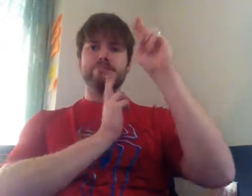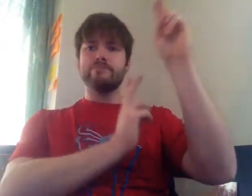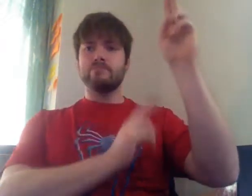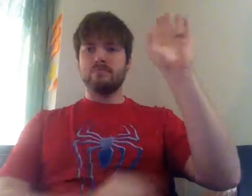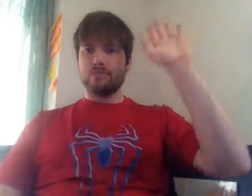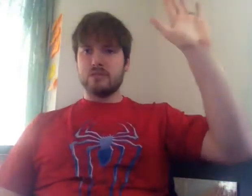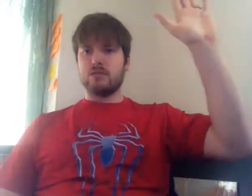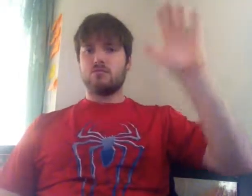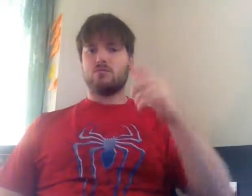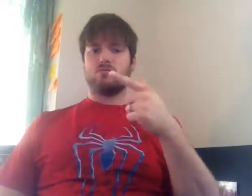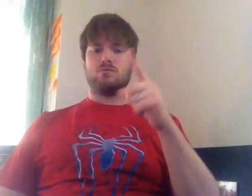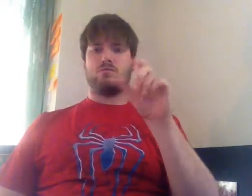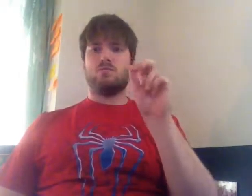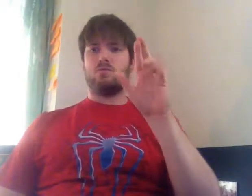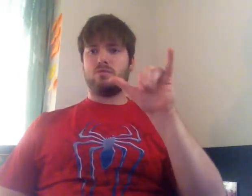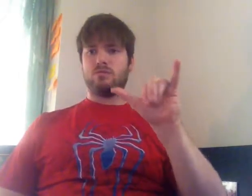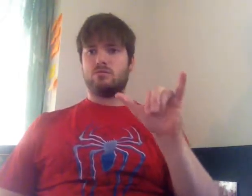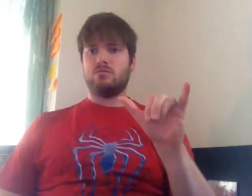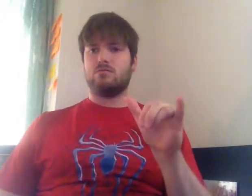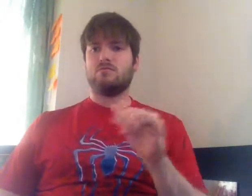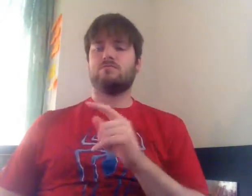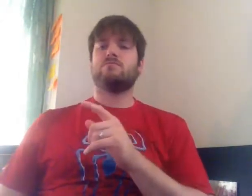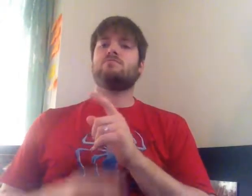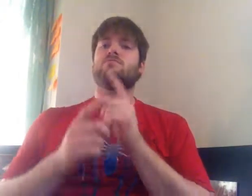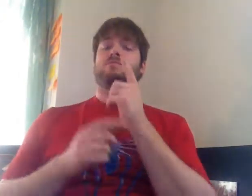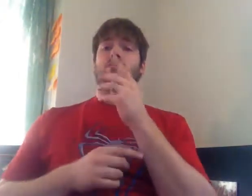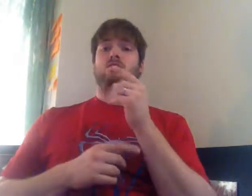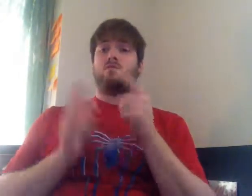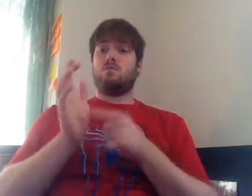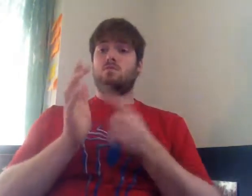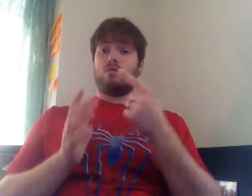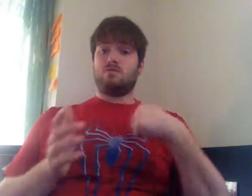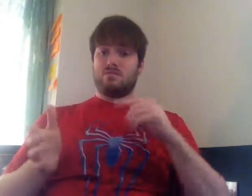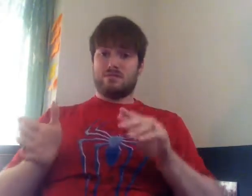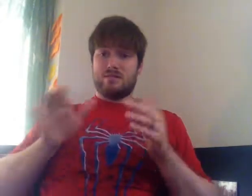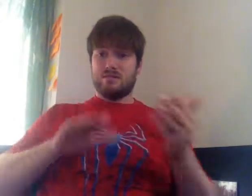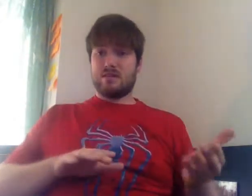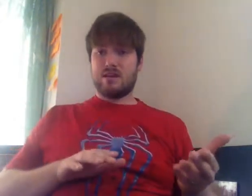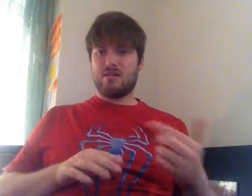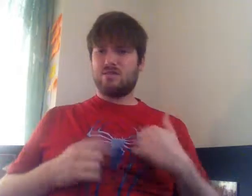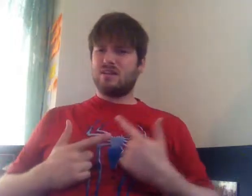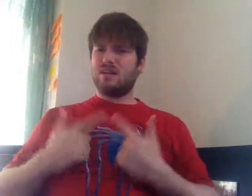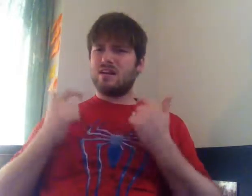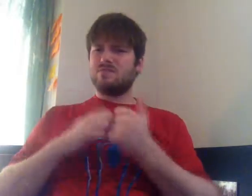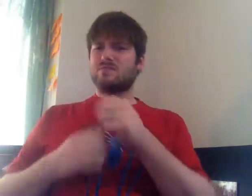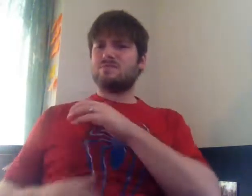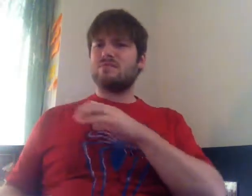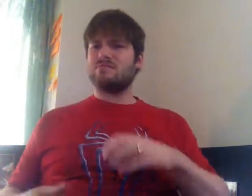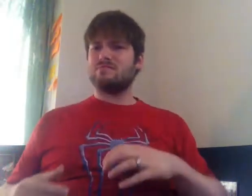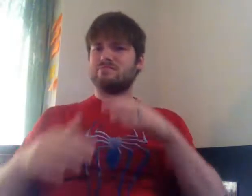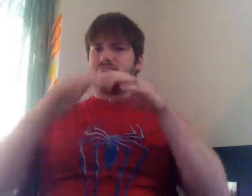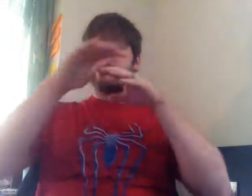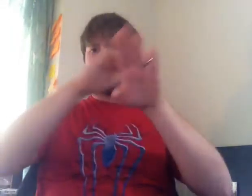down there. And it's going to stay kind of tropical. And here's why. I'll show you on the satellite. Look, you can clearly see that